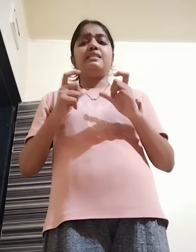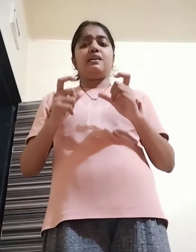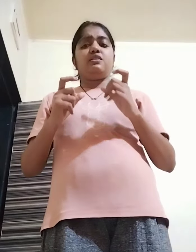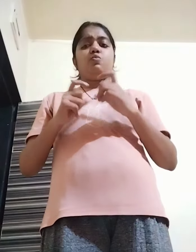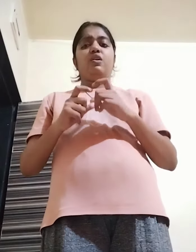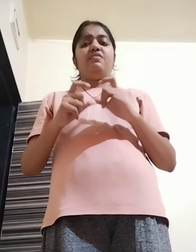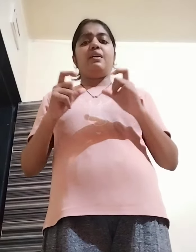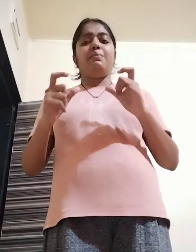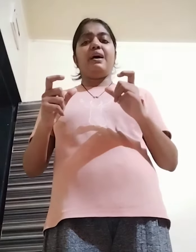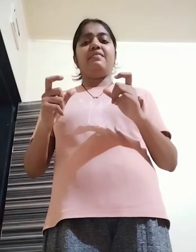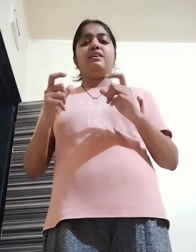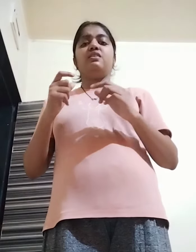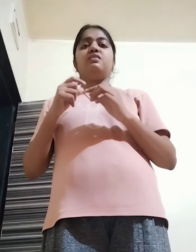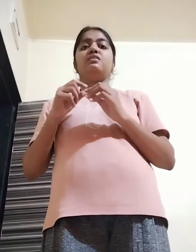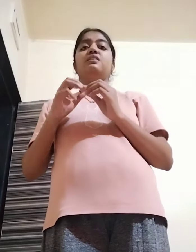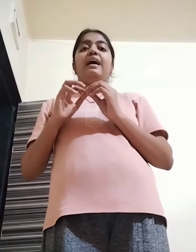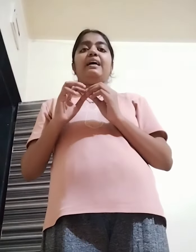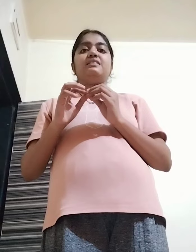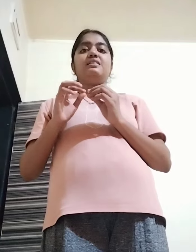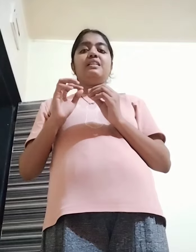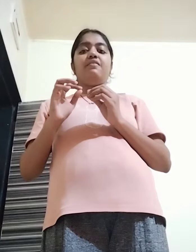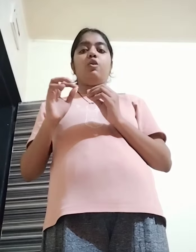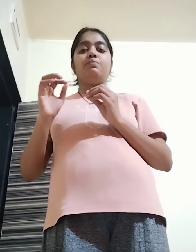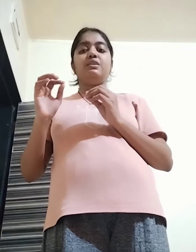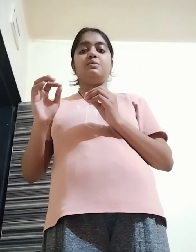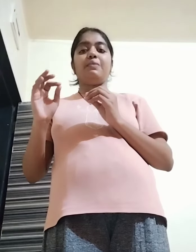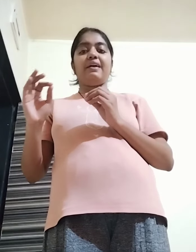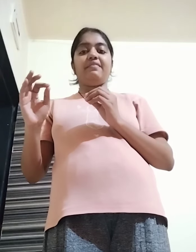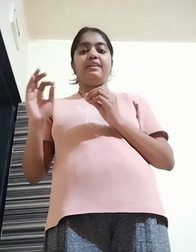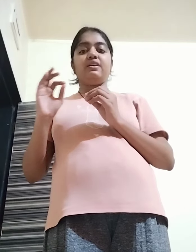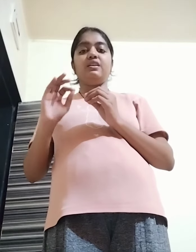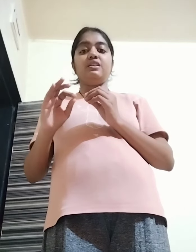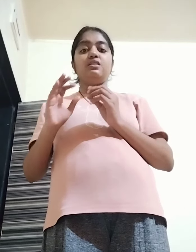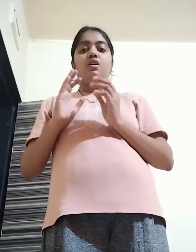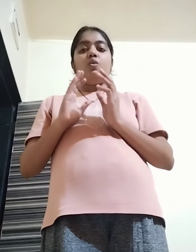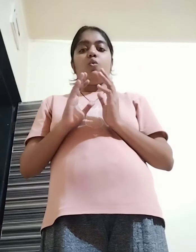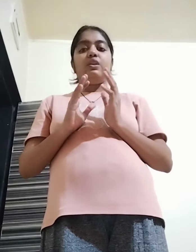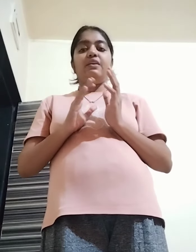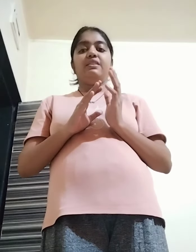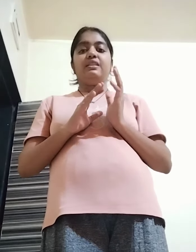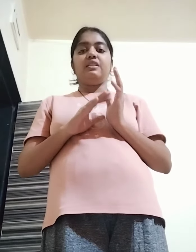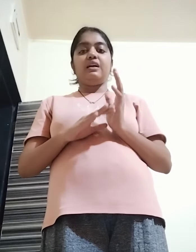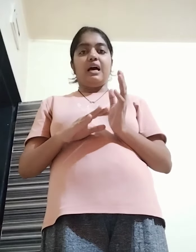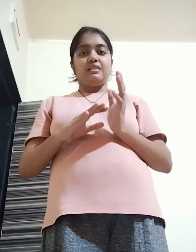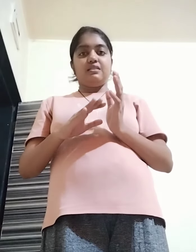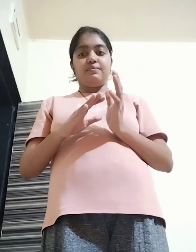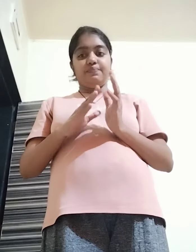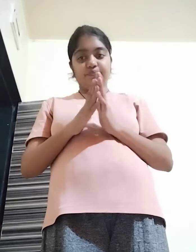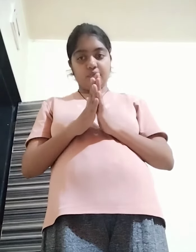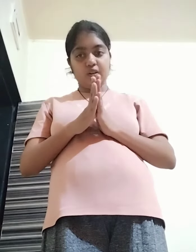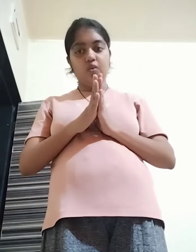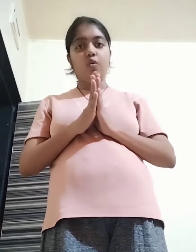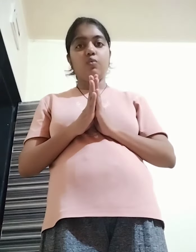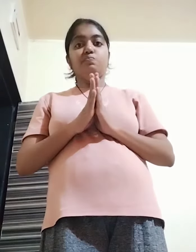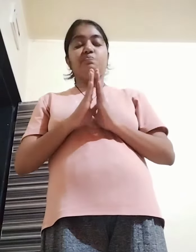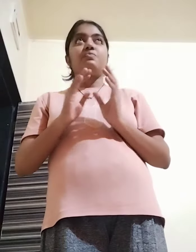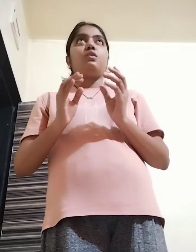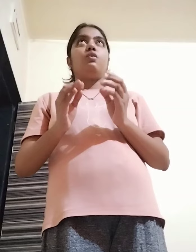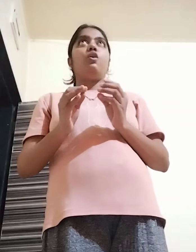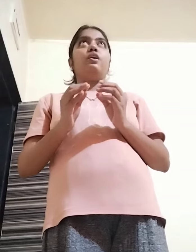access modifier private, the access level of this private is only within the class. Or